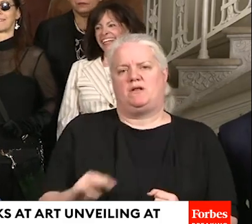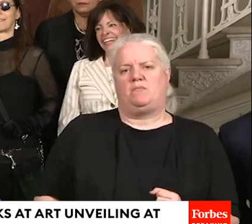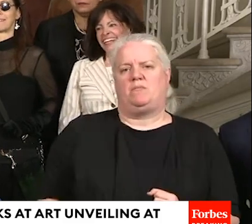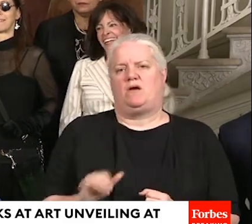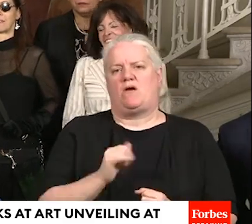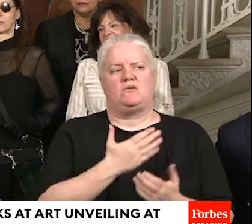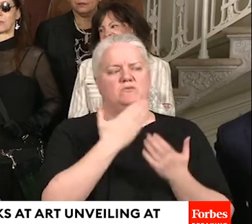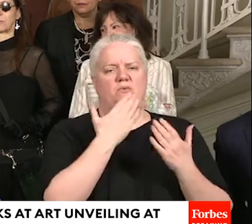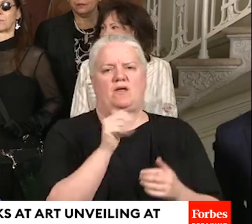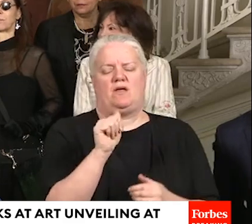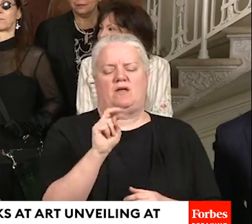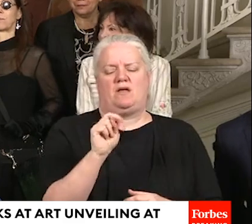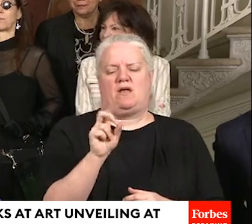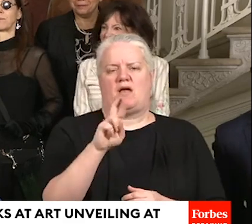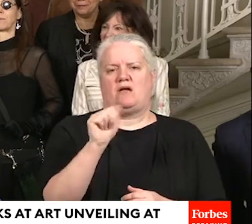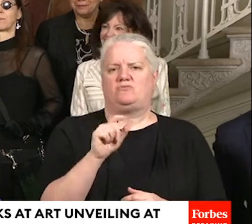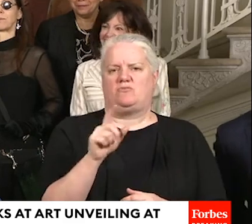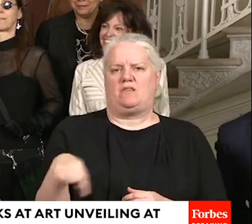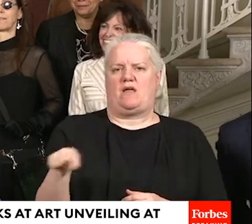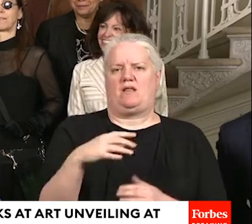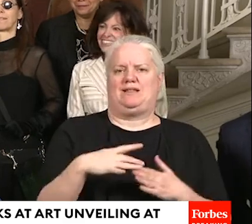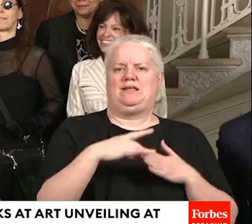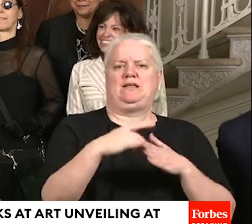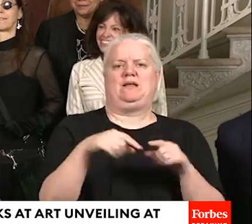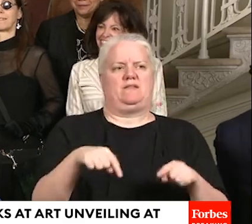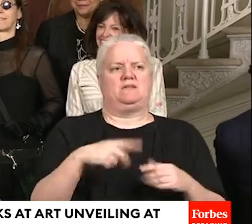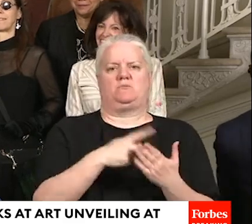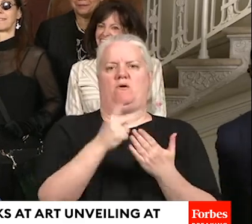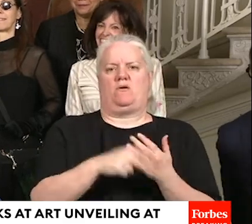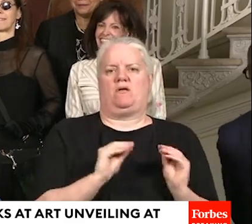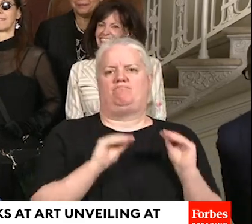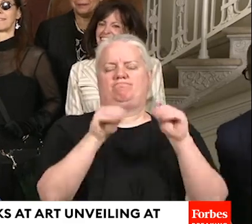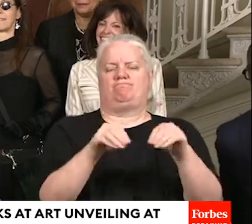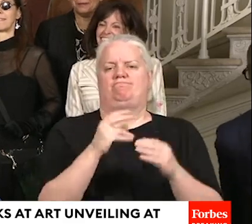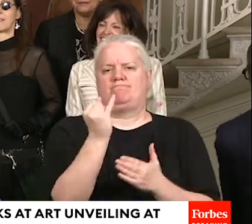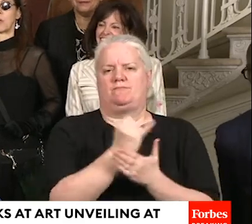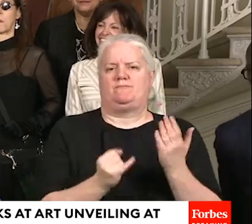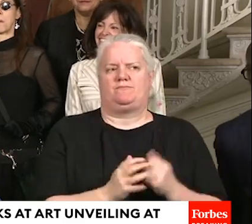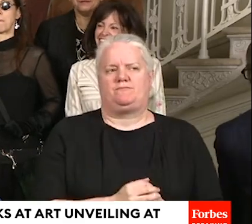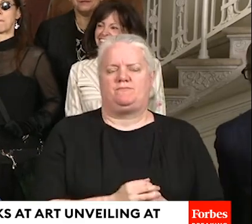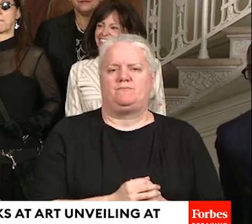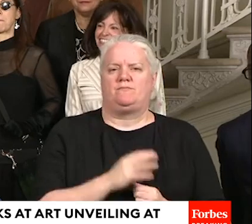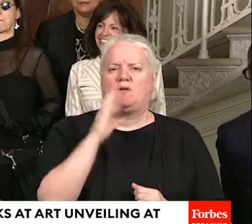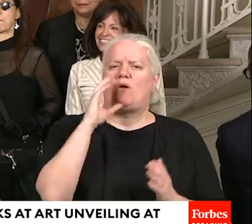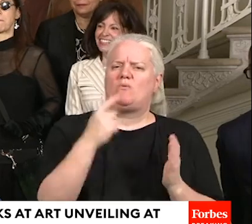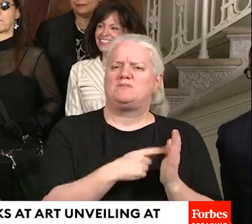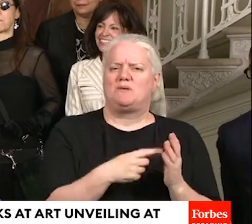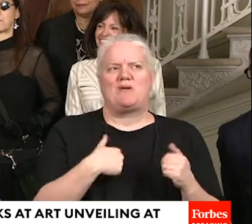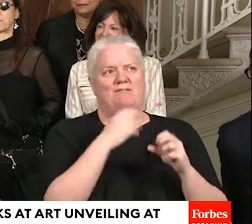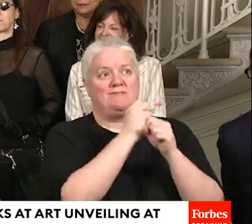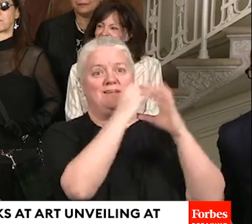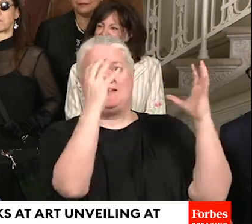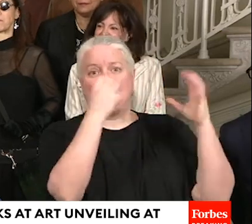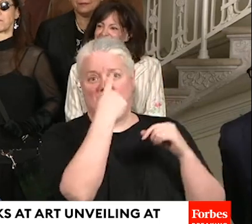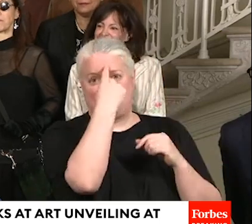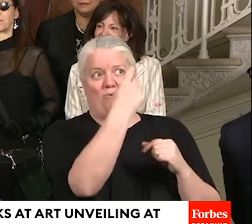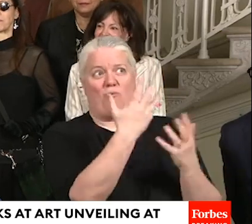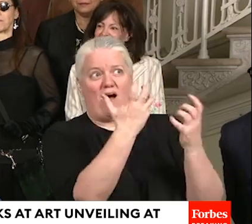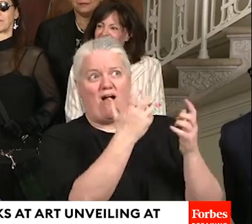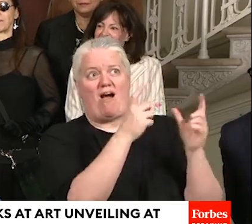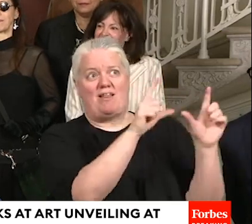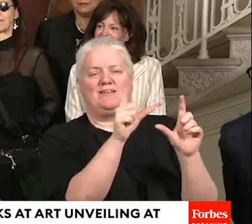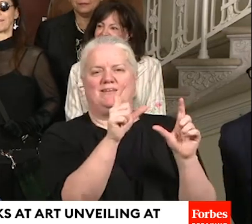this initiative. It's amazing how sometimes we have a vision, and those who have that special vision